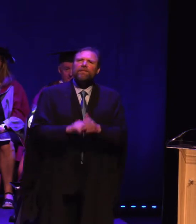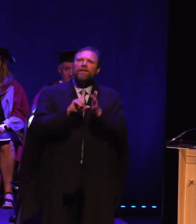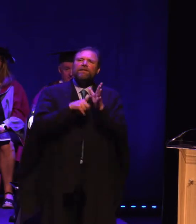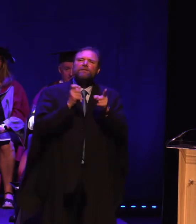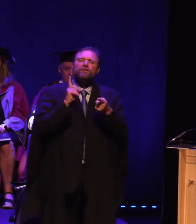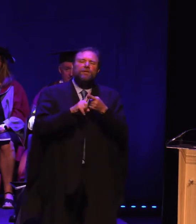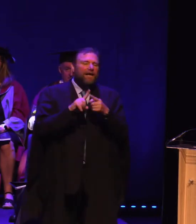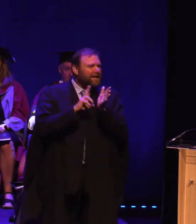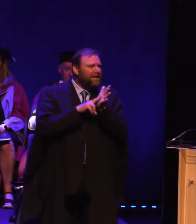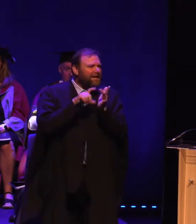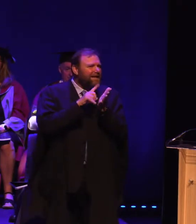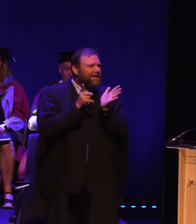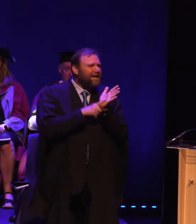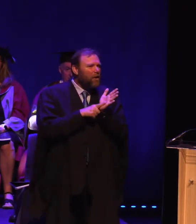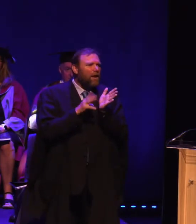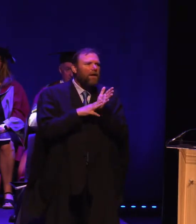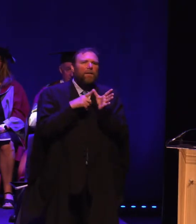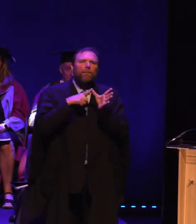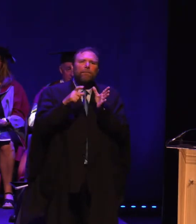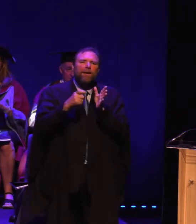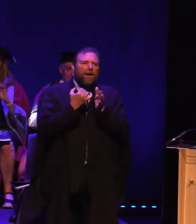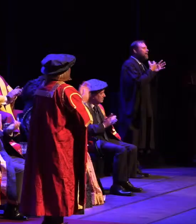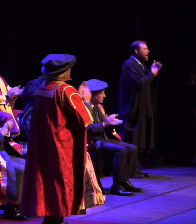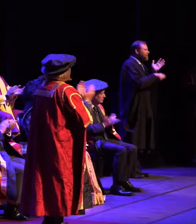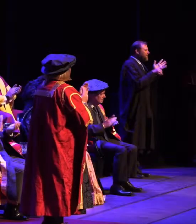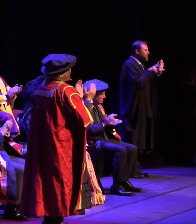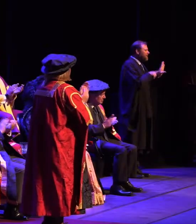Jade Nicole Magahi.